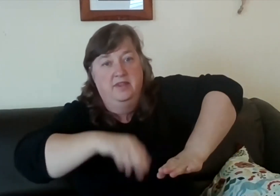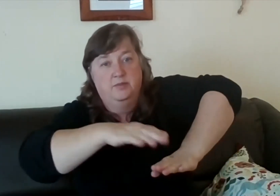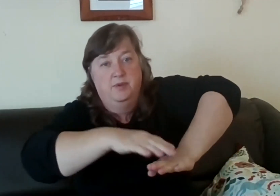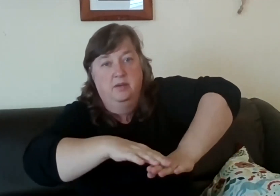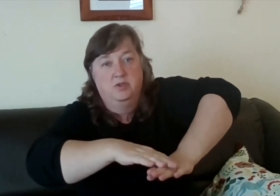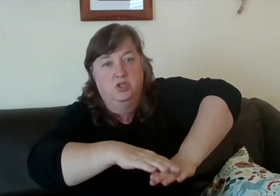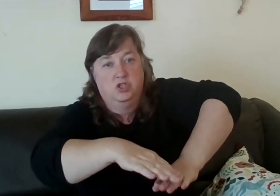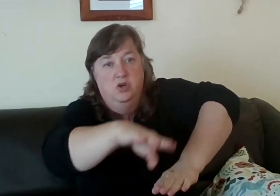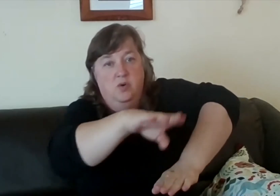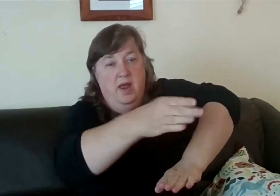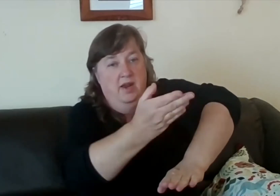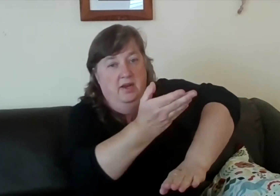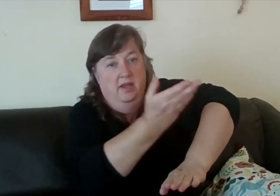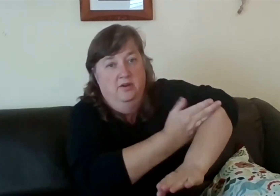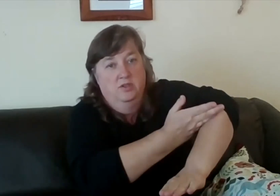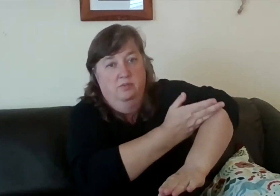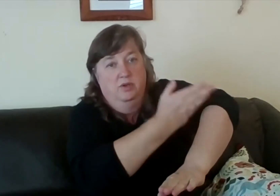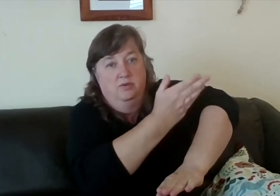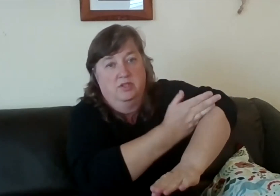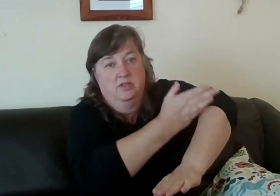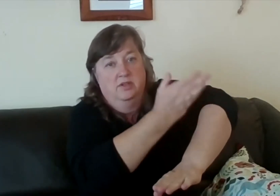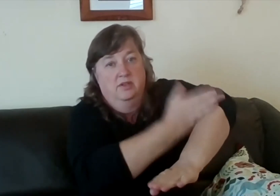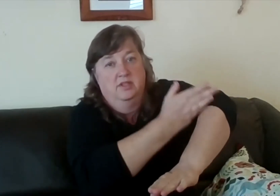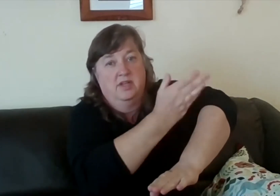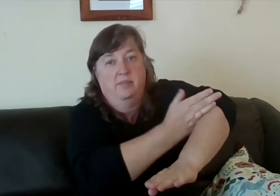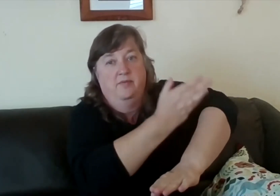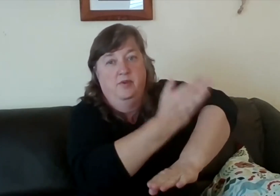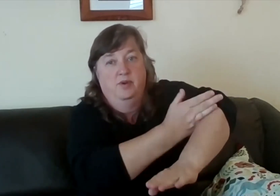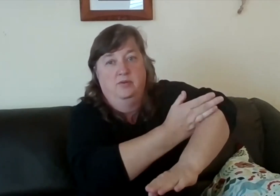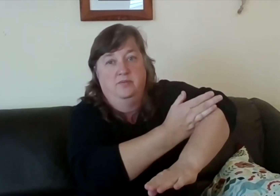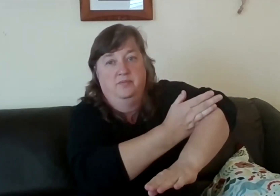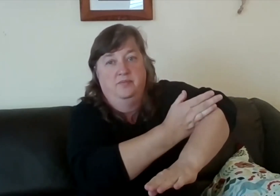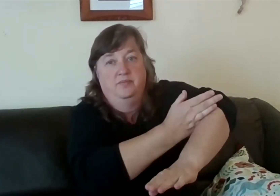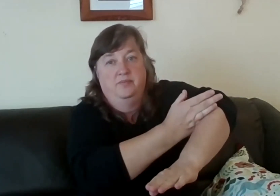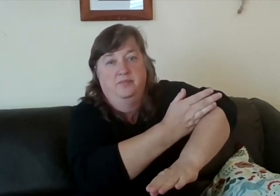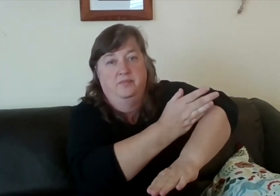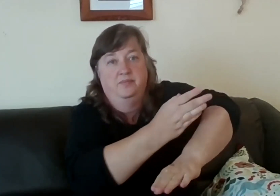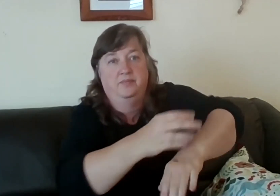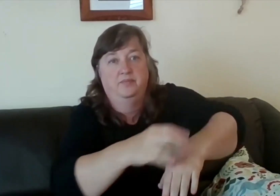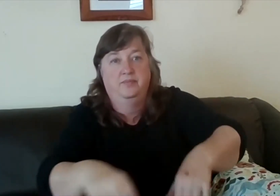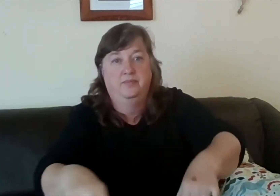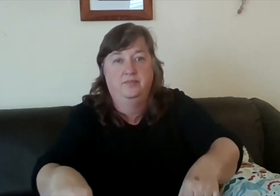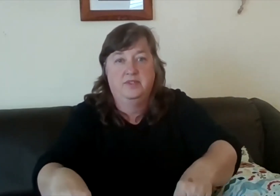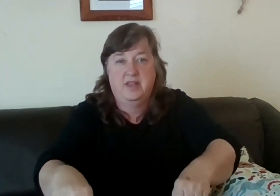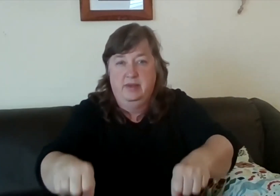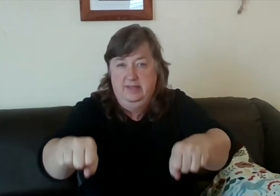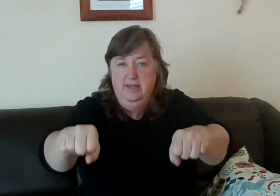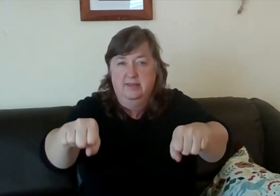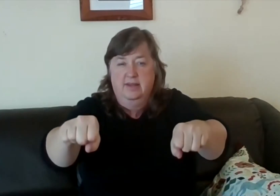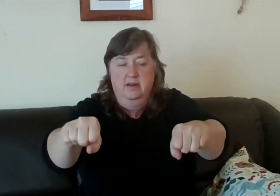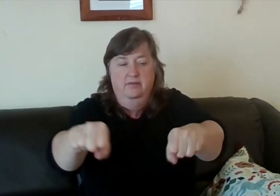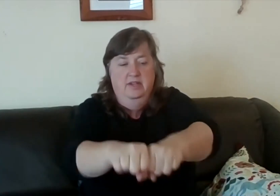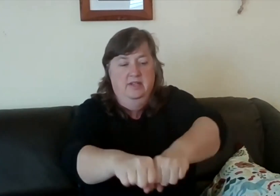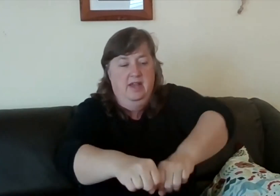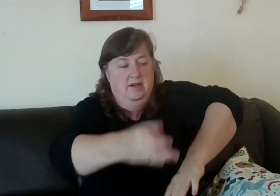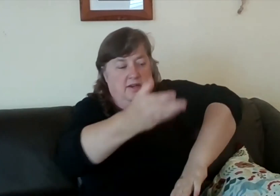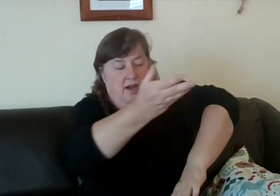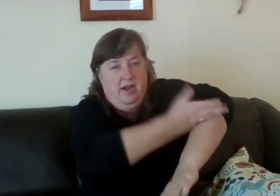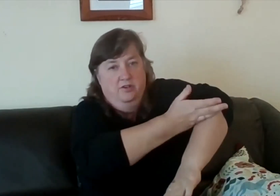then this becomes your shoe, and here's your boot, the top of your boot. Does that make sense? Kind of indicated a higher